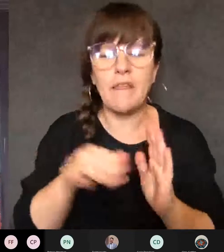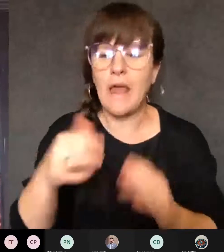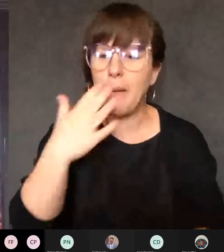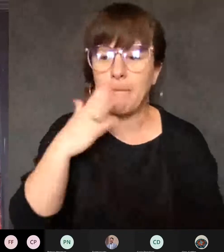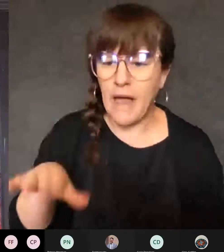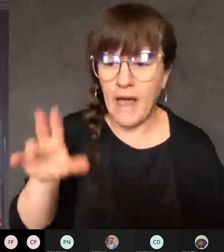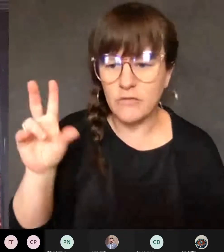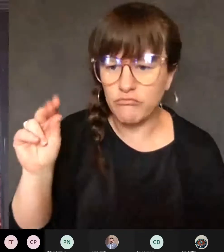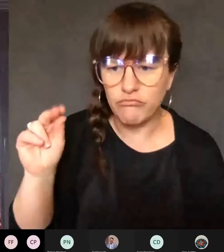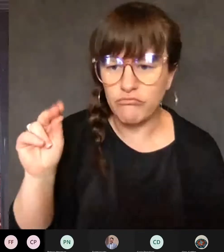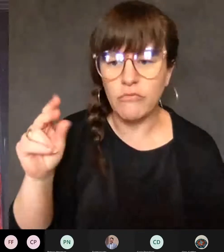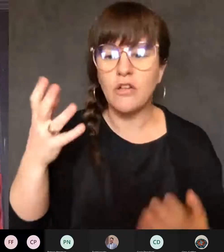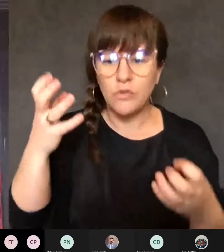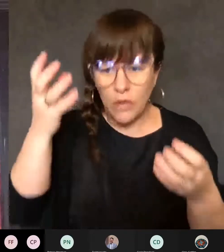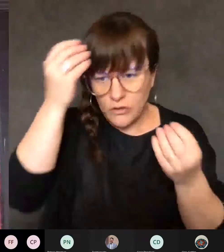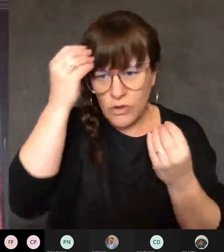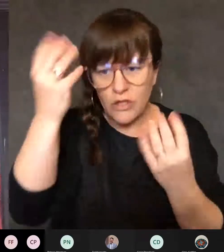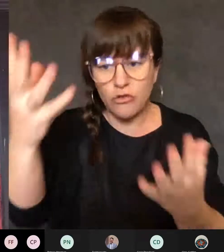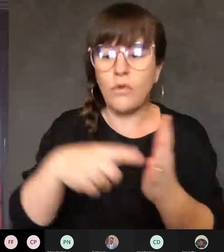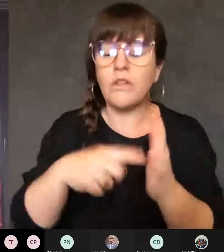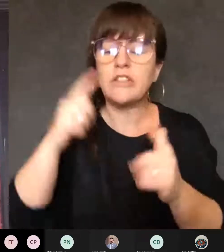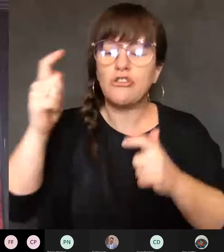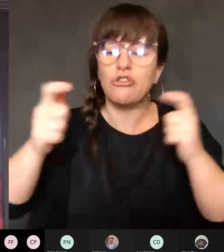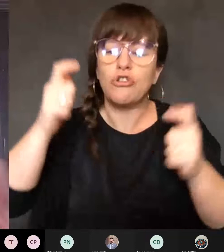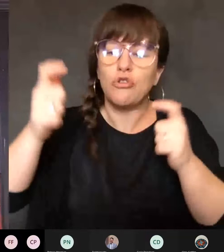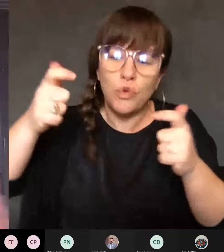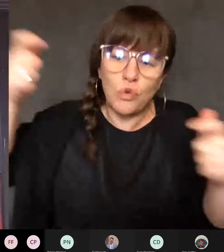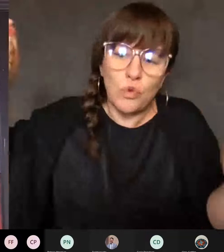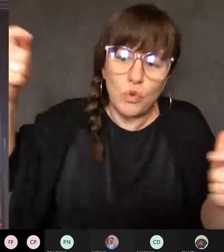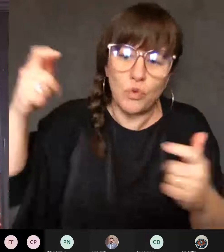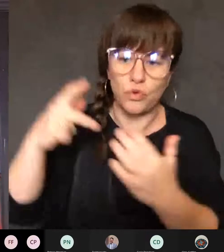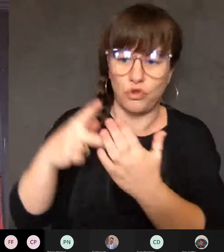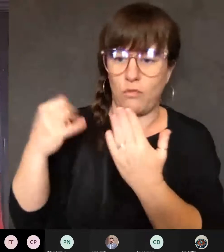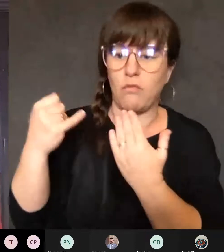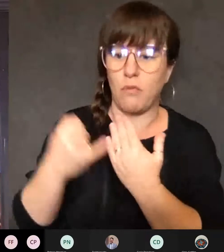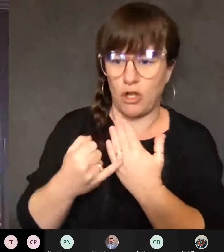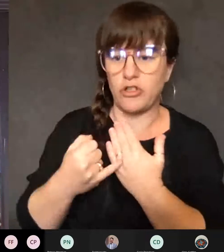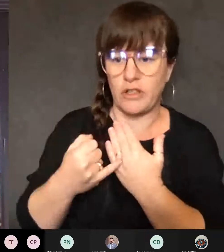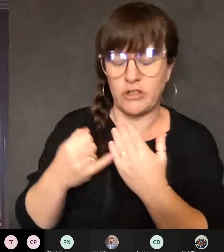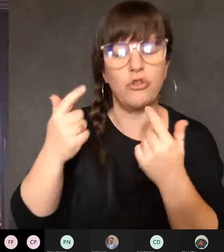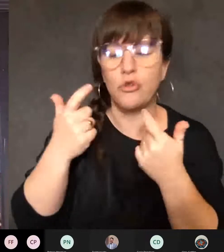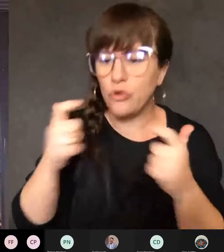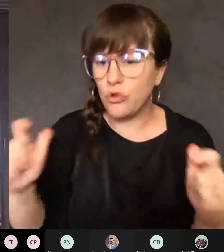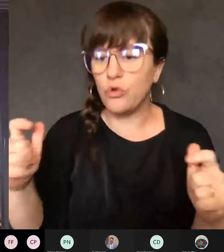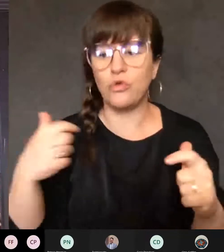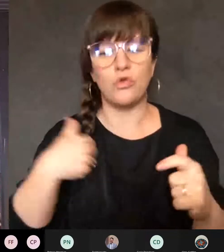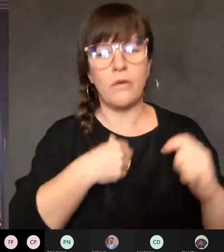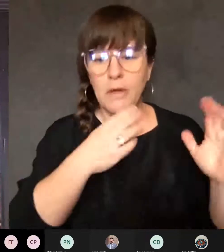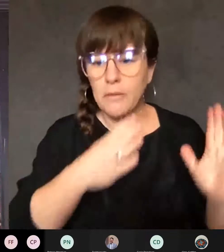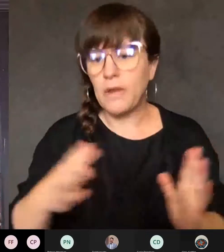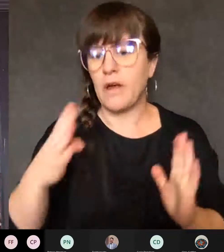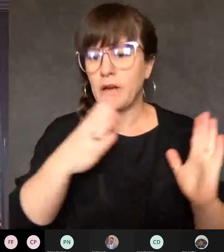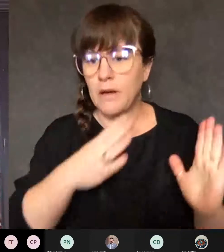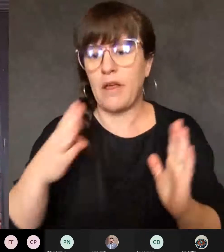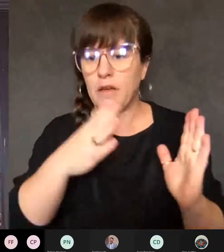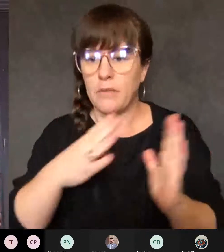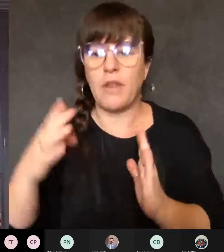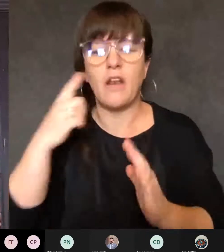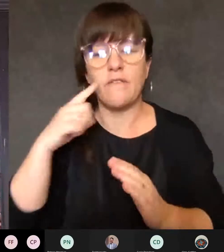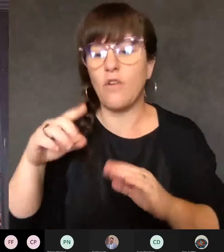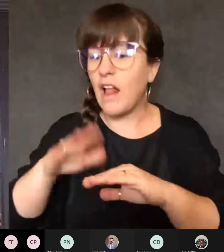that this is a huge project. And so we've been talking about this, and there've been planning conversations going on for at least